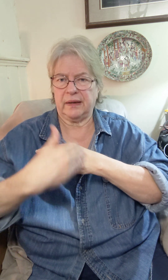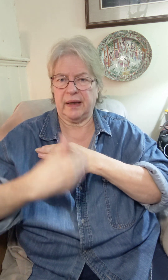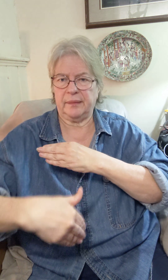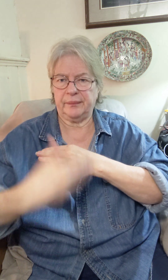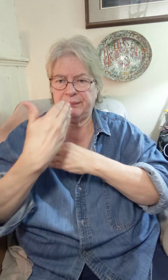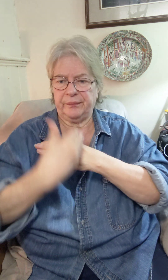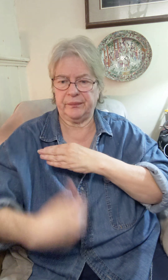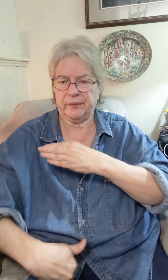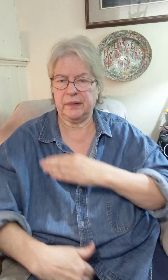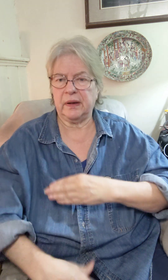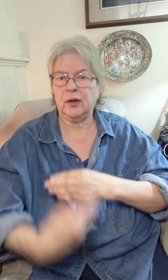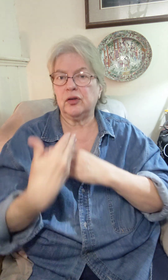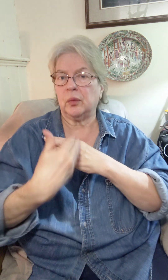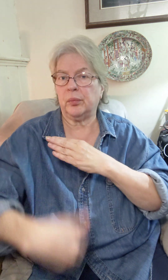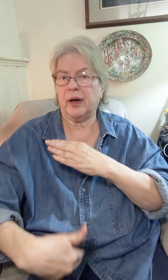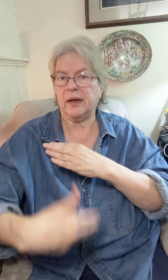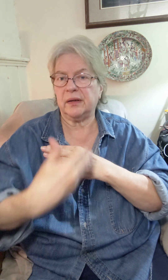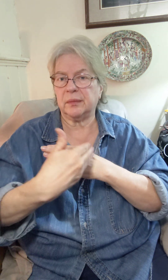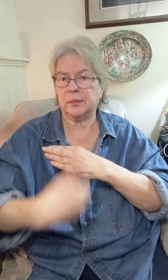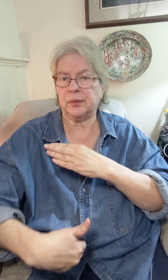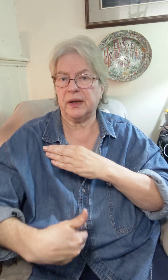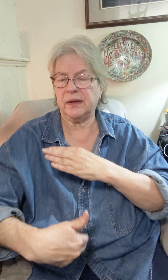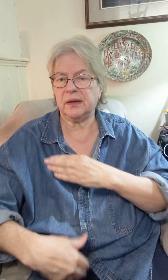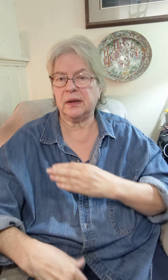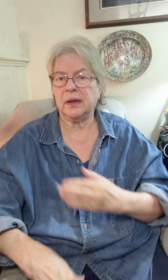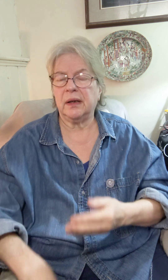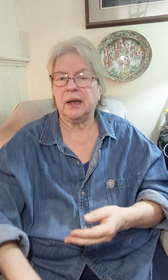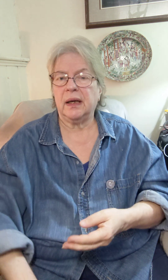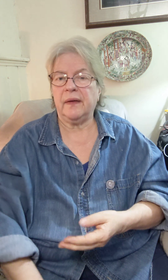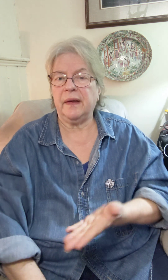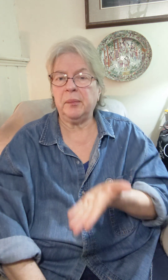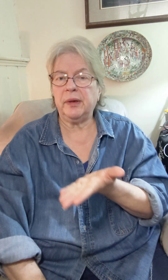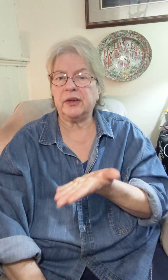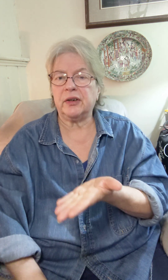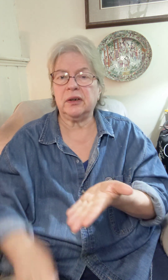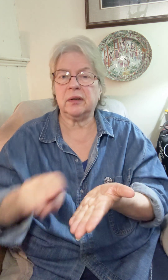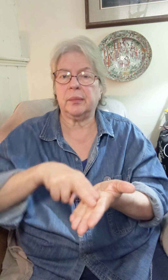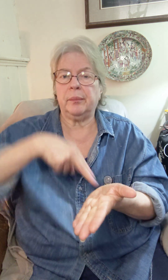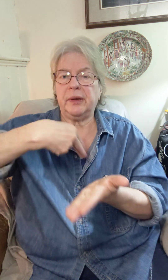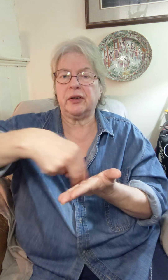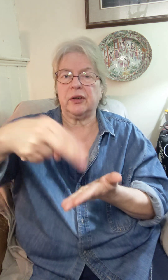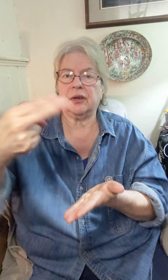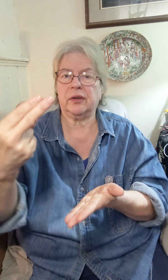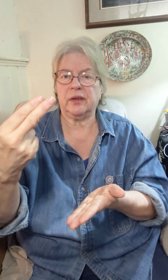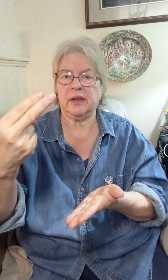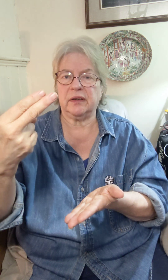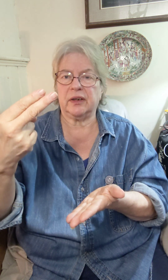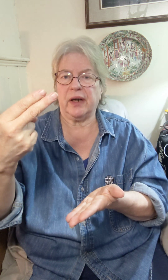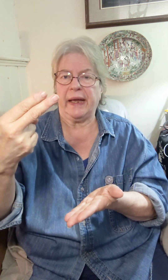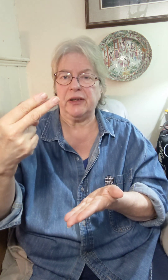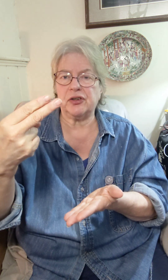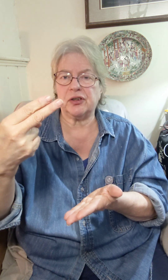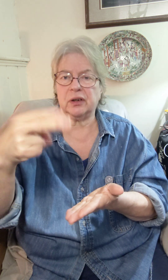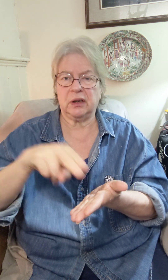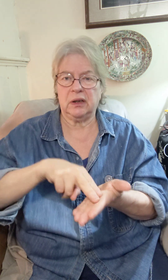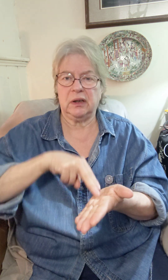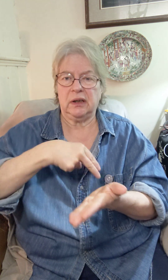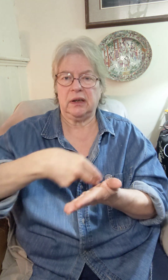that. So bread, and then butter. Take the letter H, and